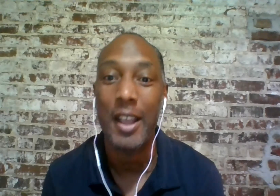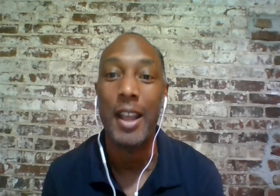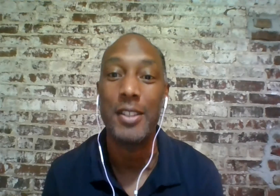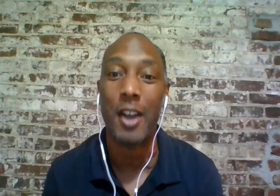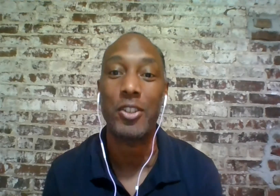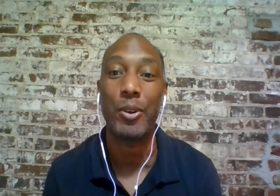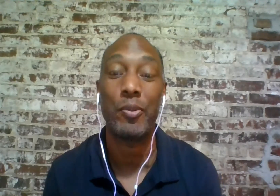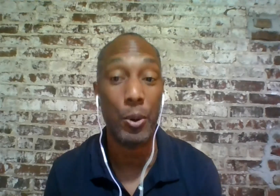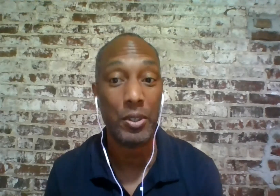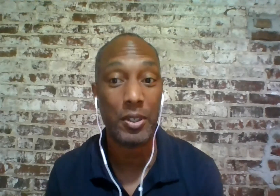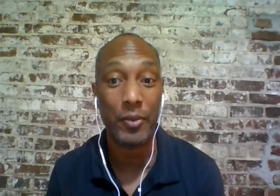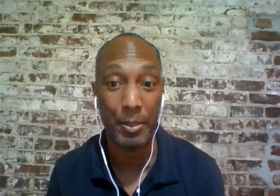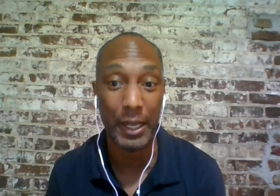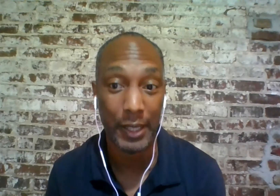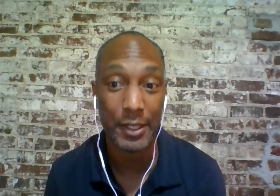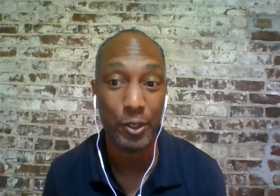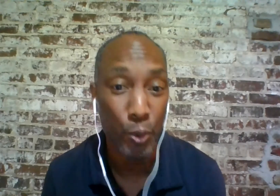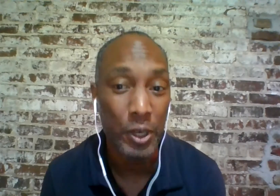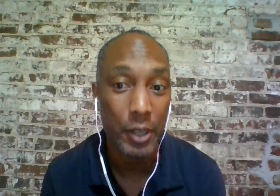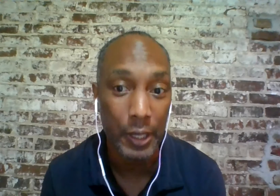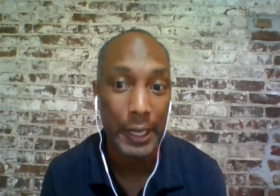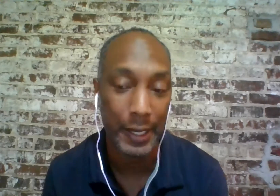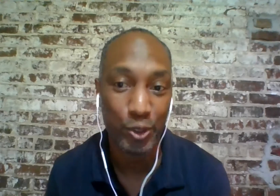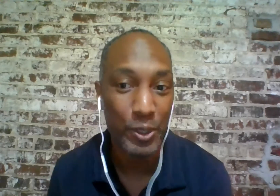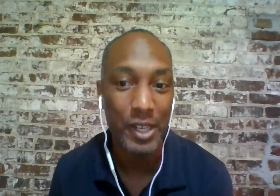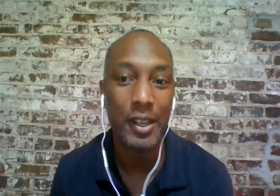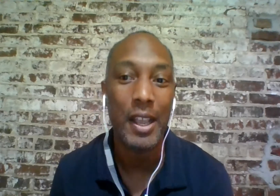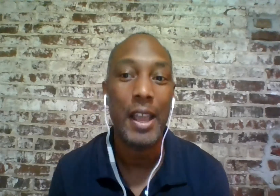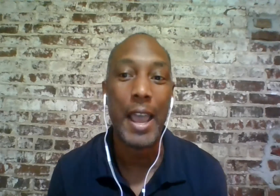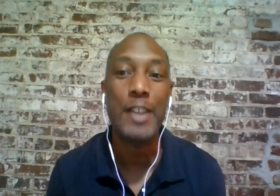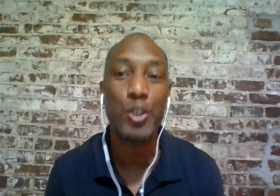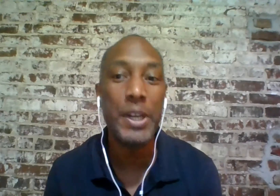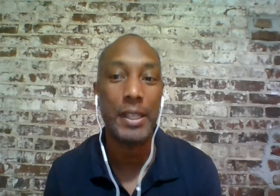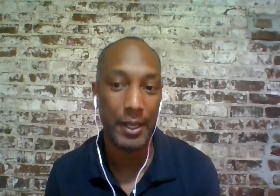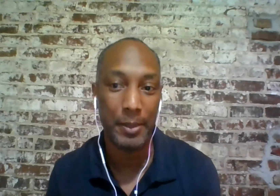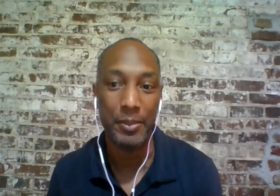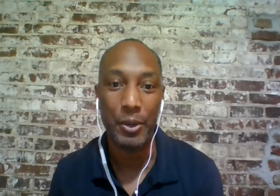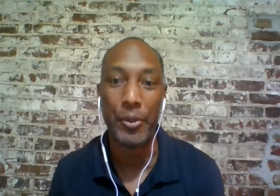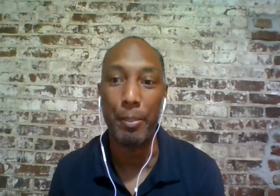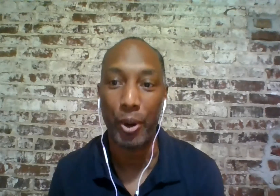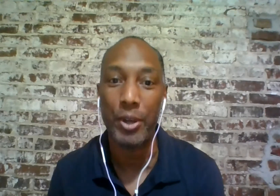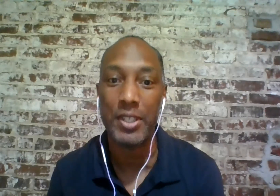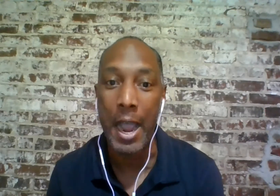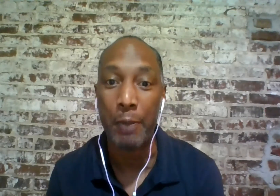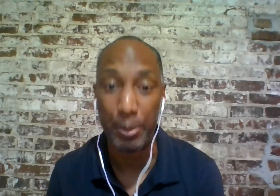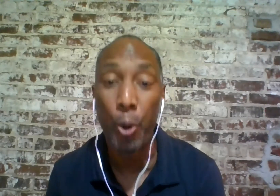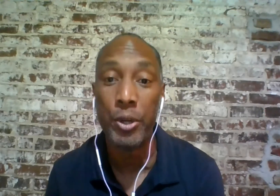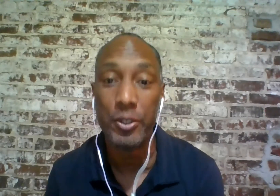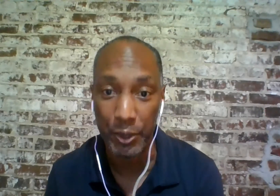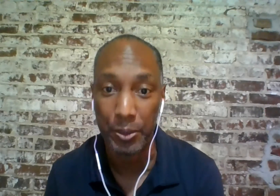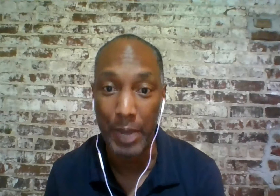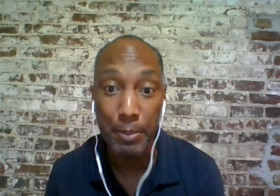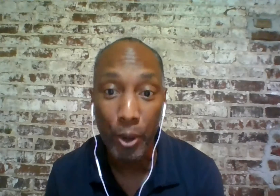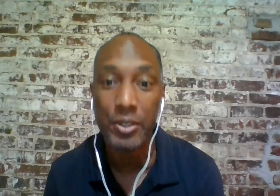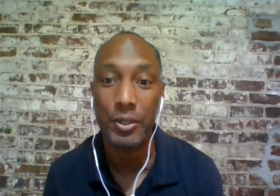Texas, Dr. Folks from Atlanta, Georgia, and joining them with a bird's eye